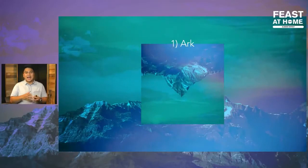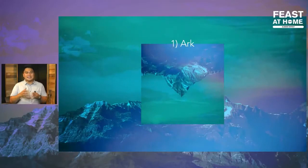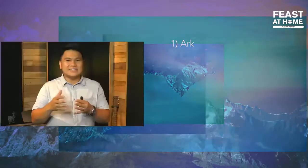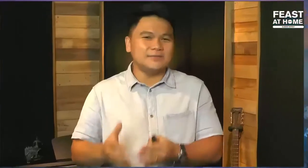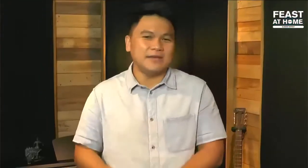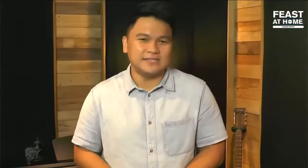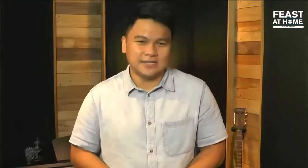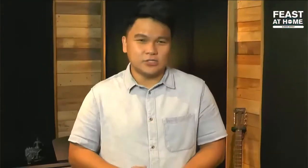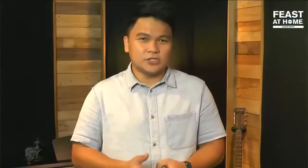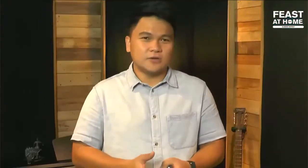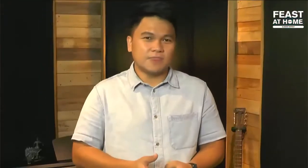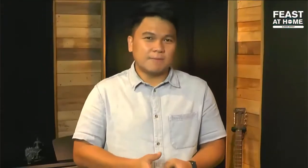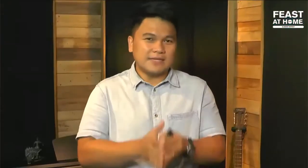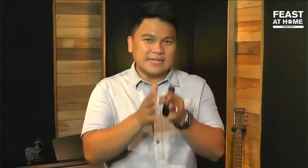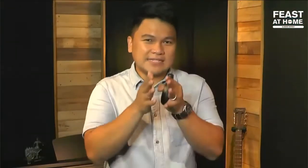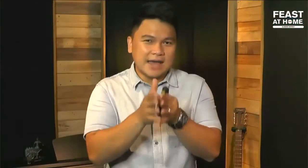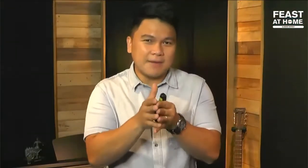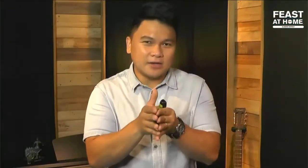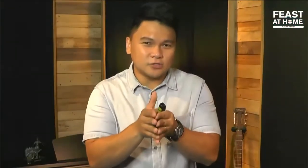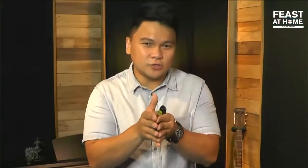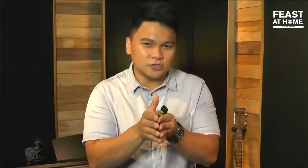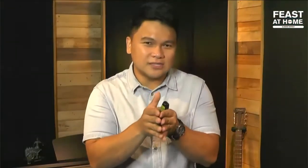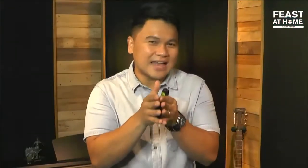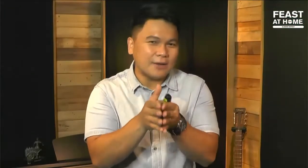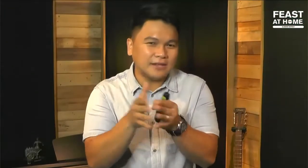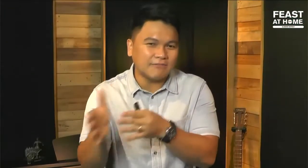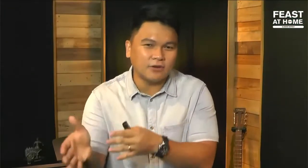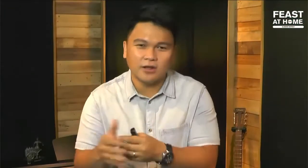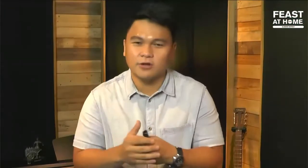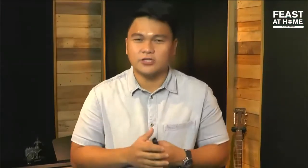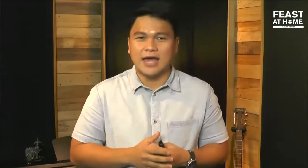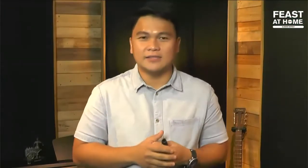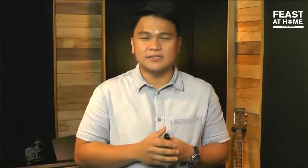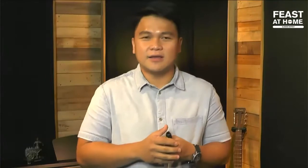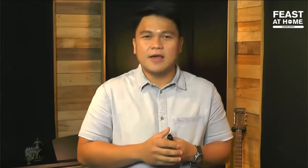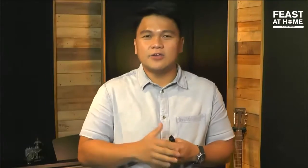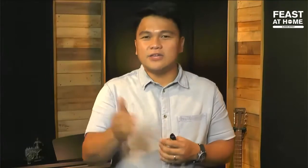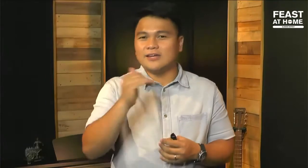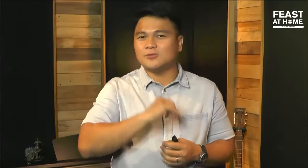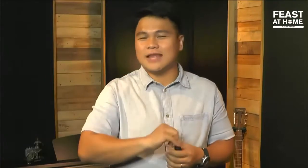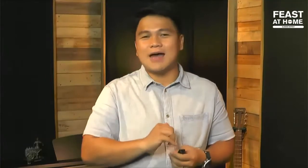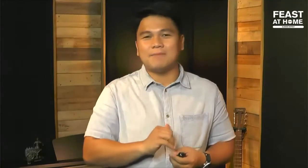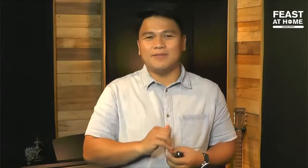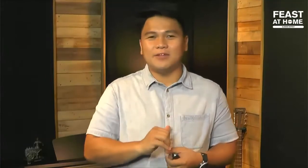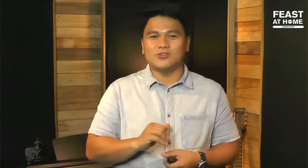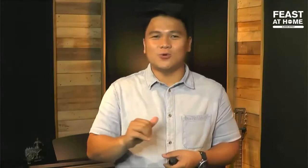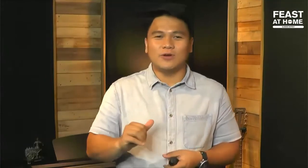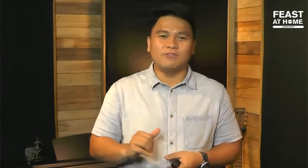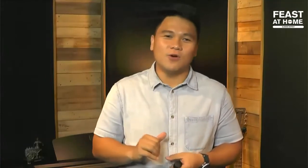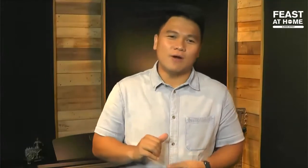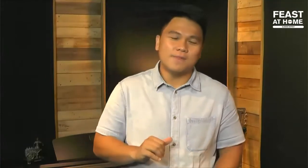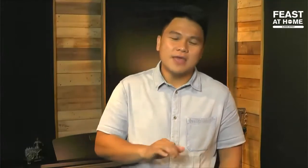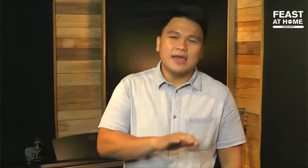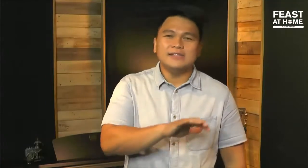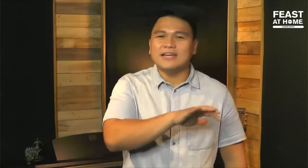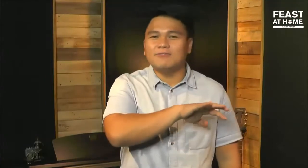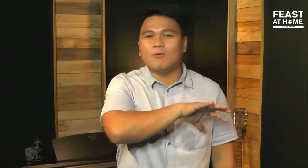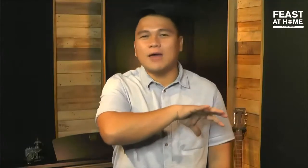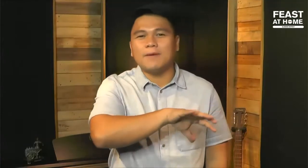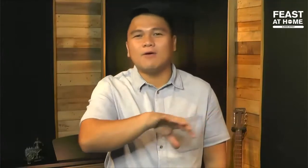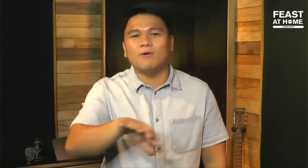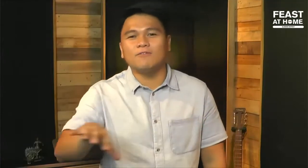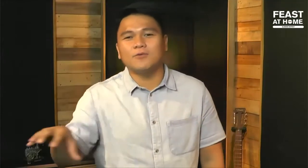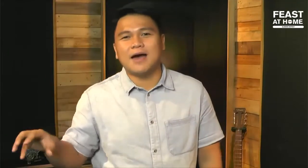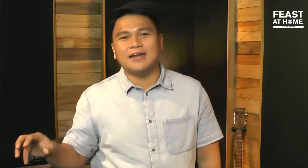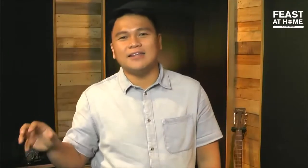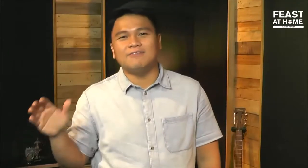ark has this message. May sinasabi ang Diyos that I will give you another chance. You see, here's what happened in the story of Noah. Instead of